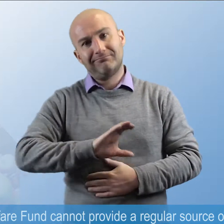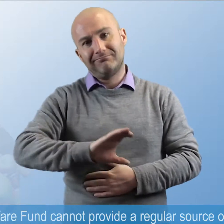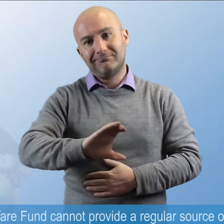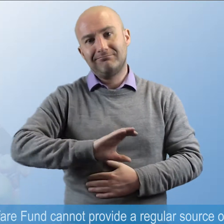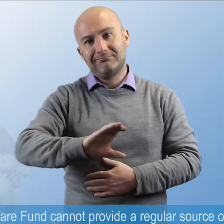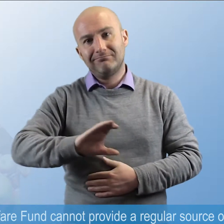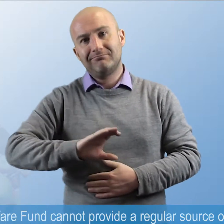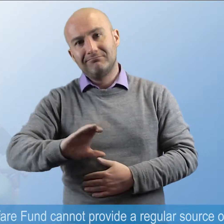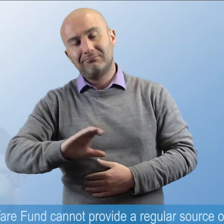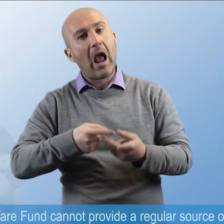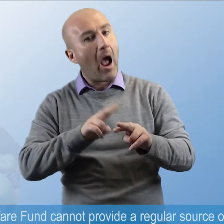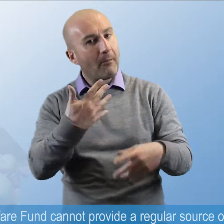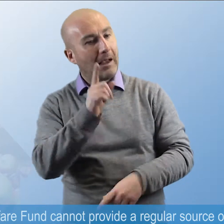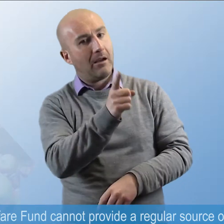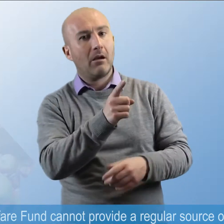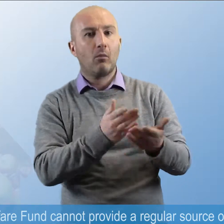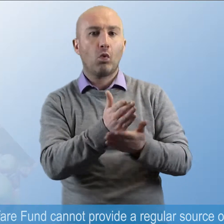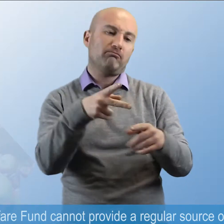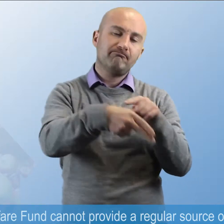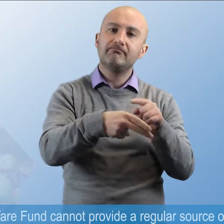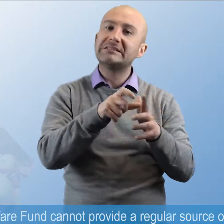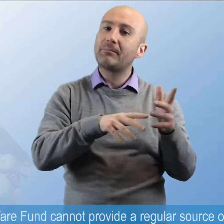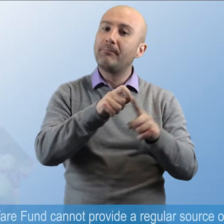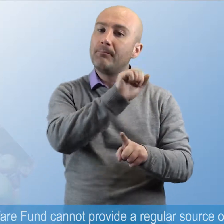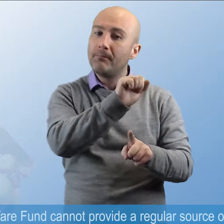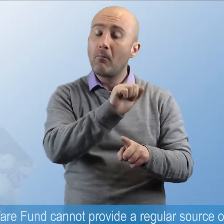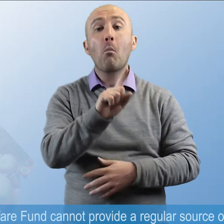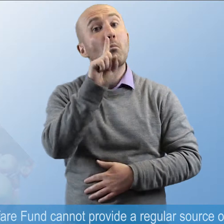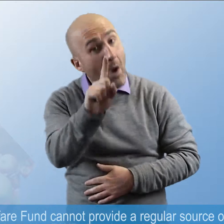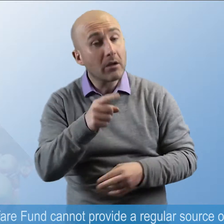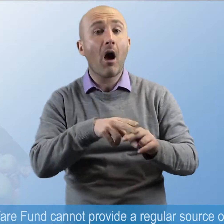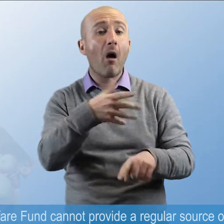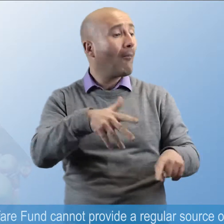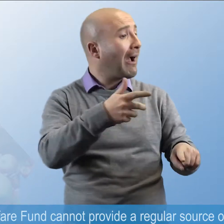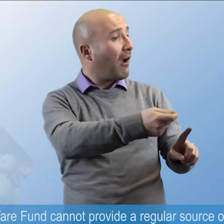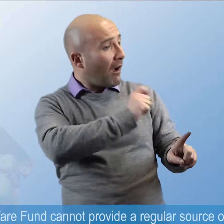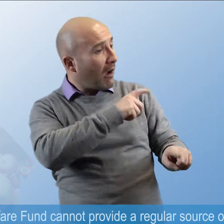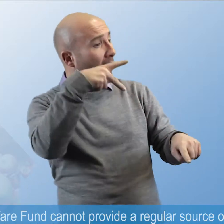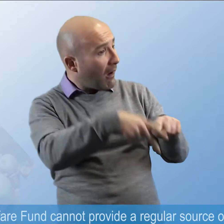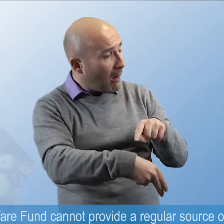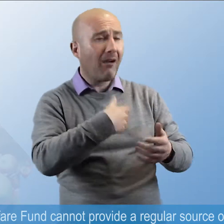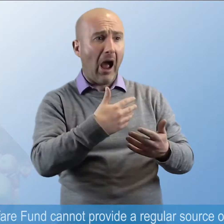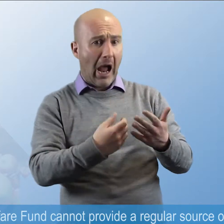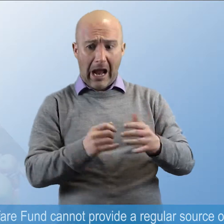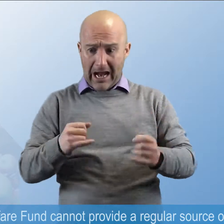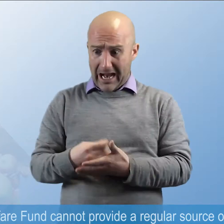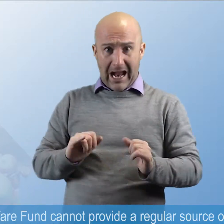False. The Scottish Welfare Fund cannot provide a regular source of income if you have been sanctioned by DWP,